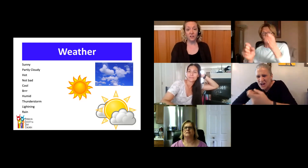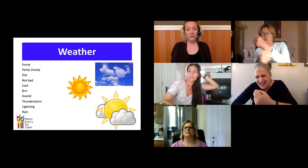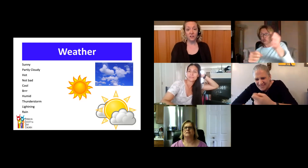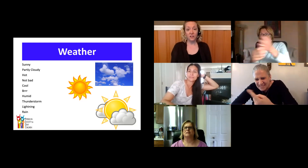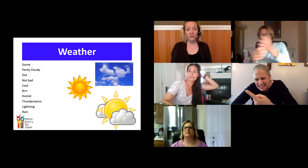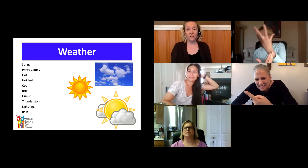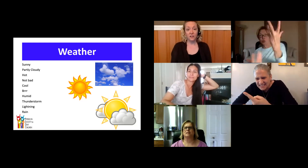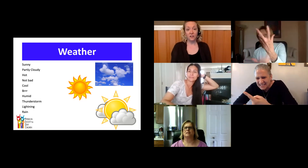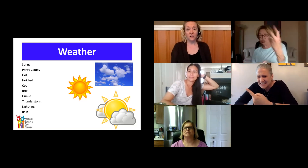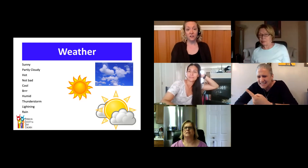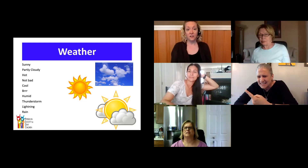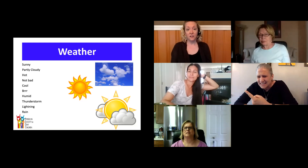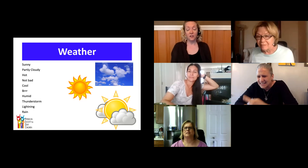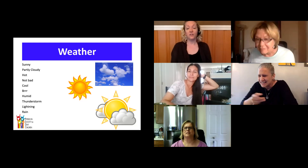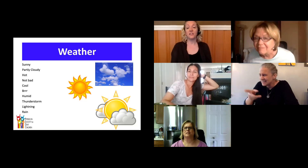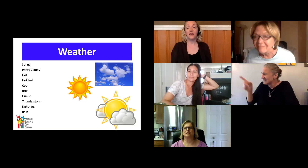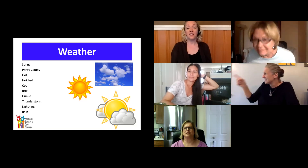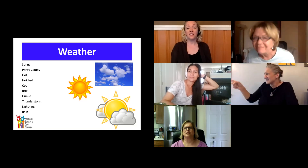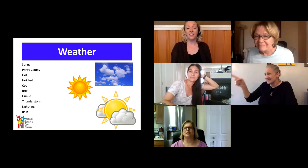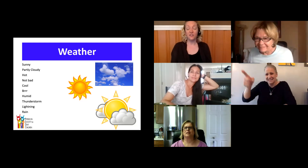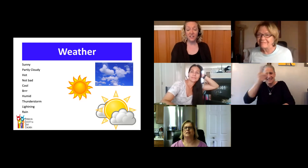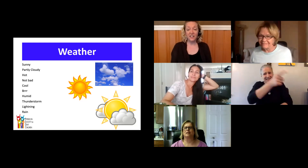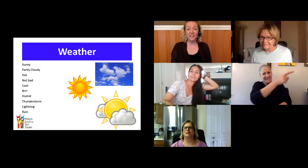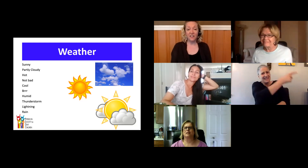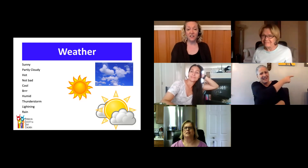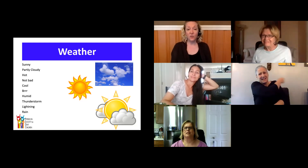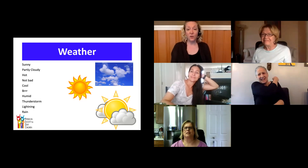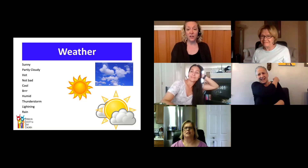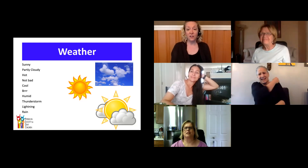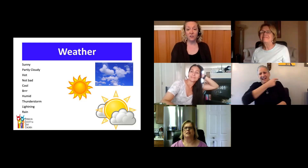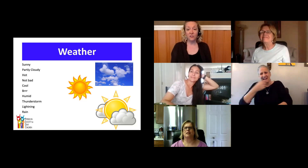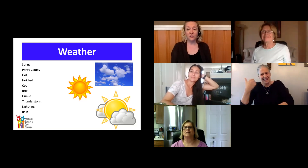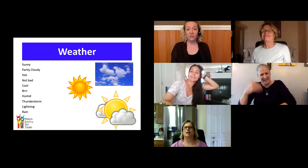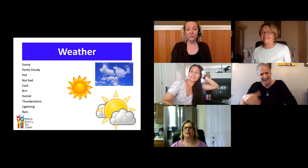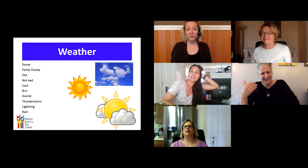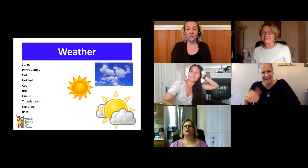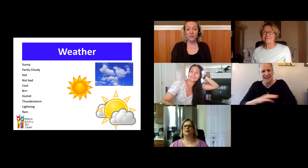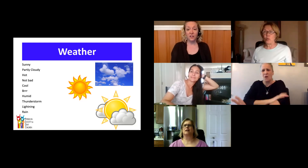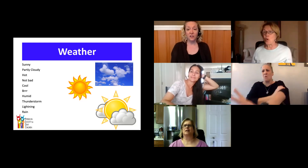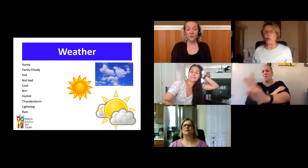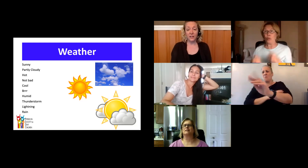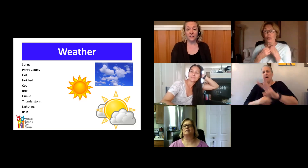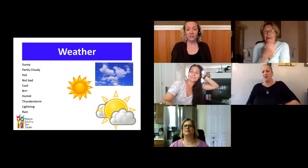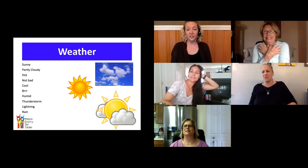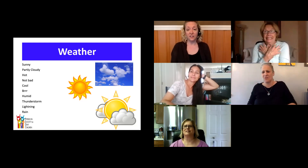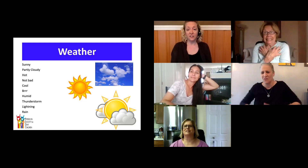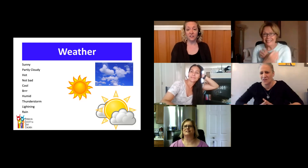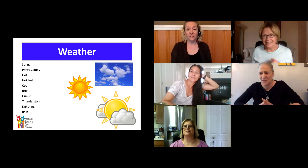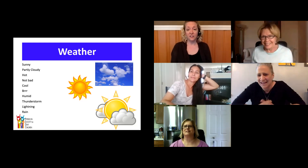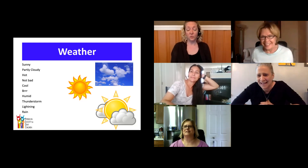You've seen 11 tornadoes? Oh my goodness. Wow.